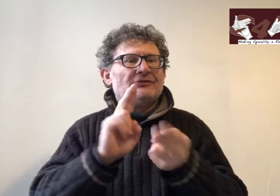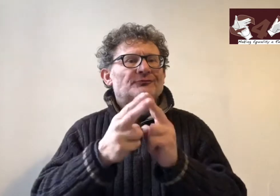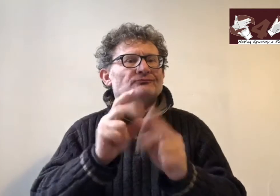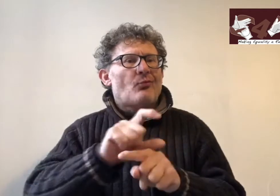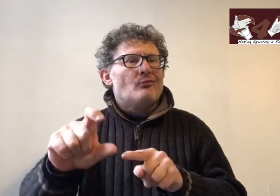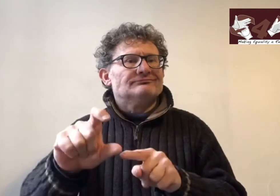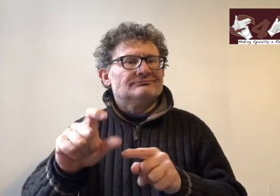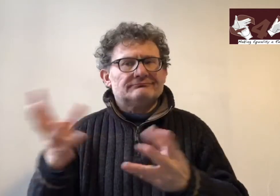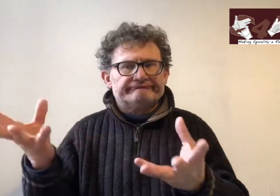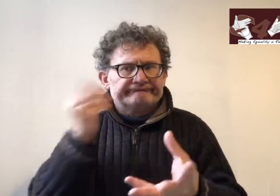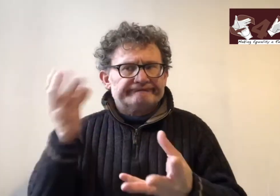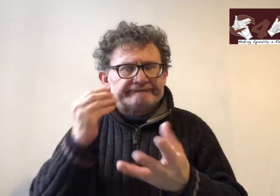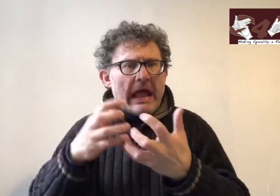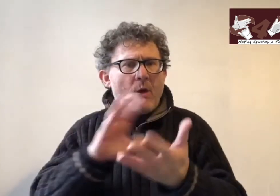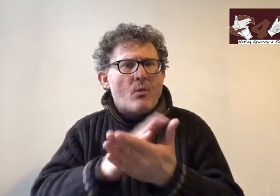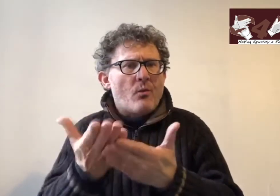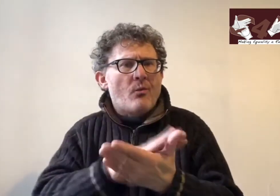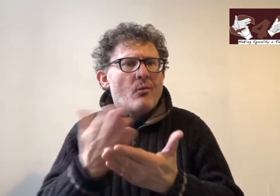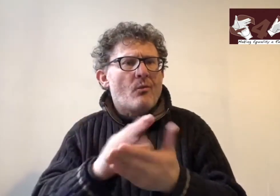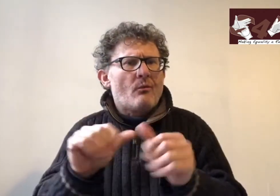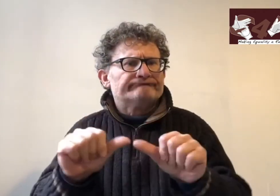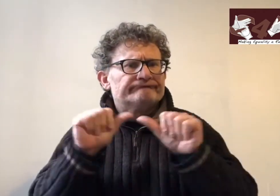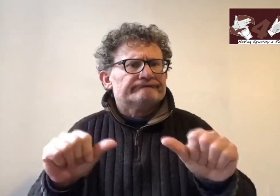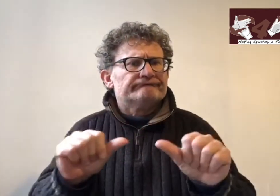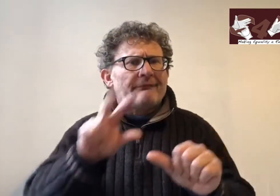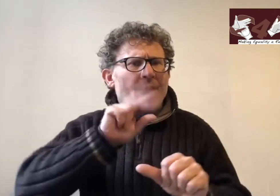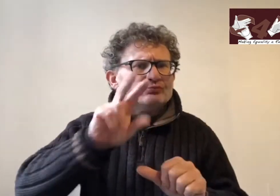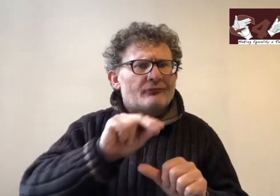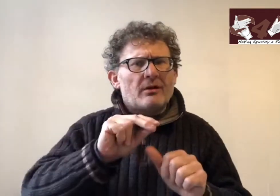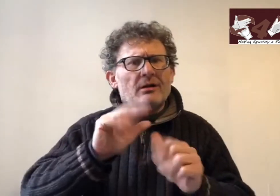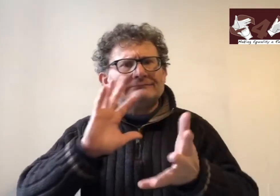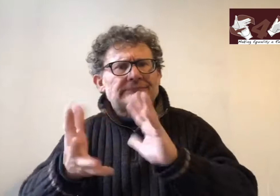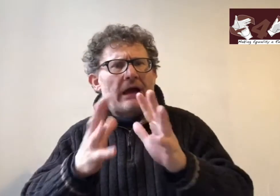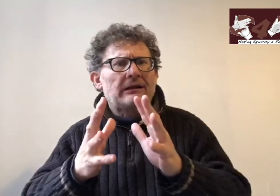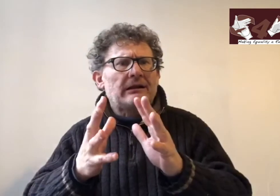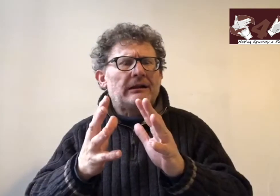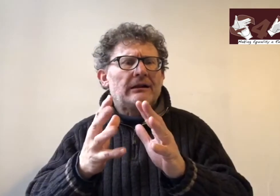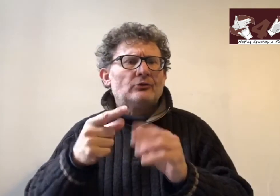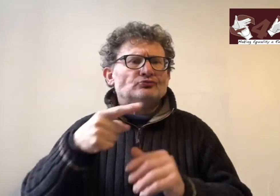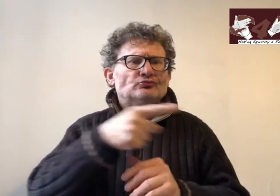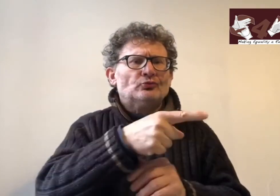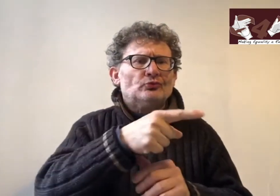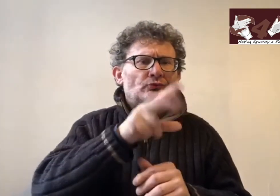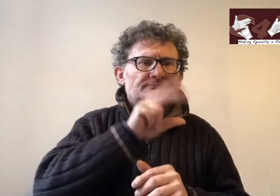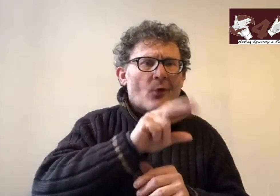So they would have done a level 6 interpreting course, for example, to ensure that they've got the necessary skills to be able to work